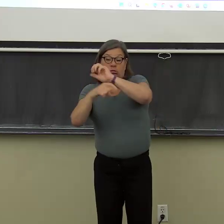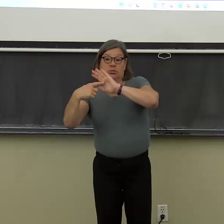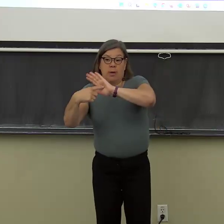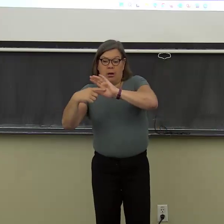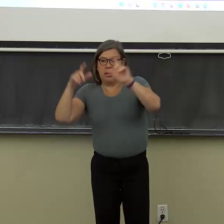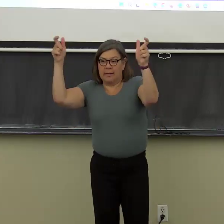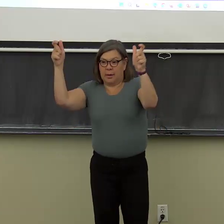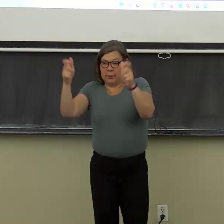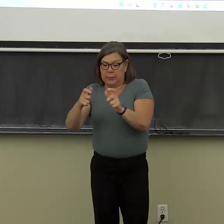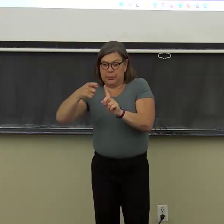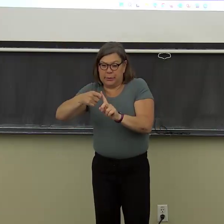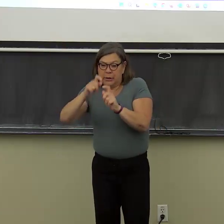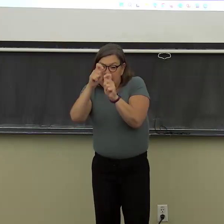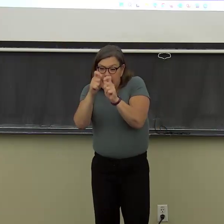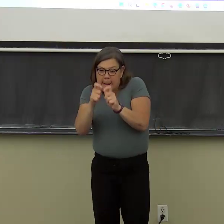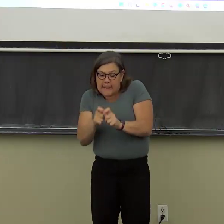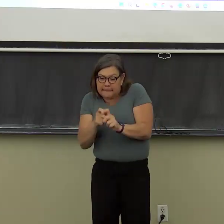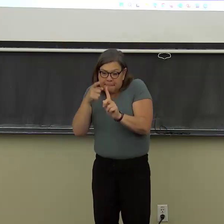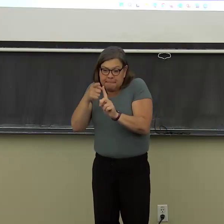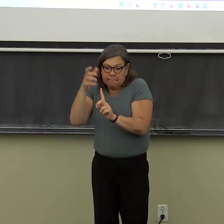and optimized. And